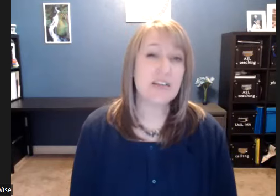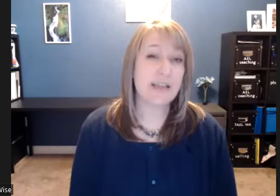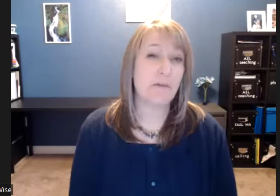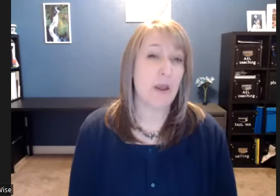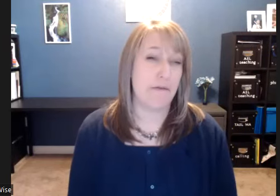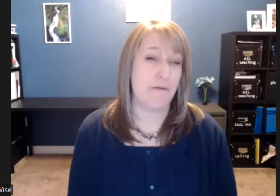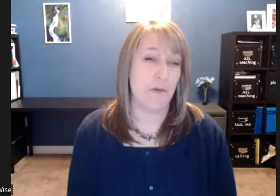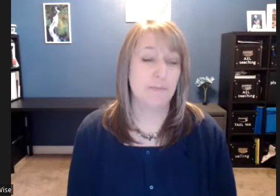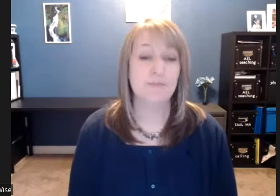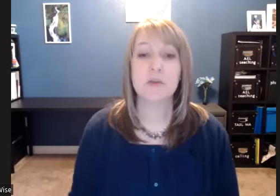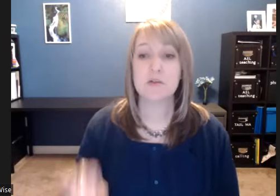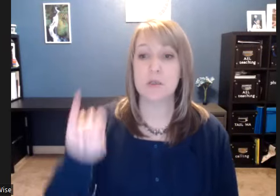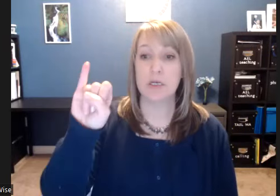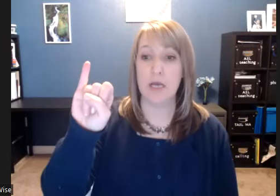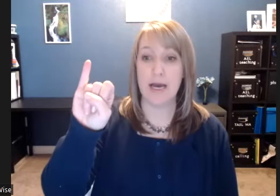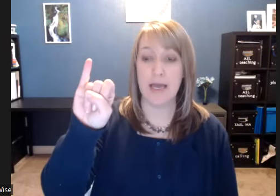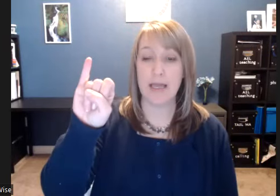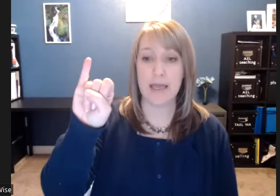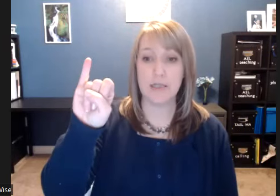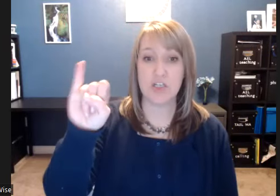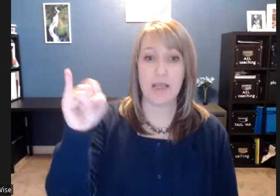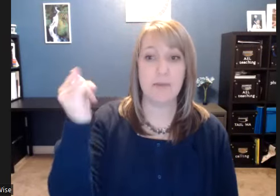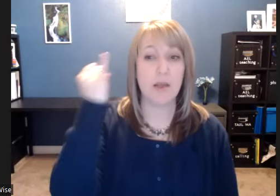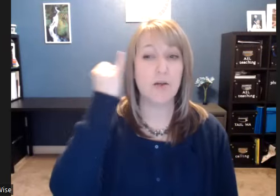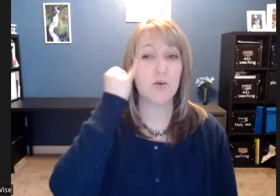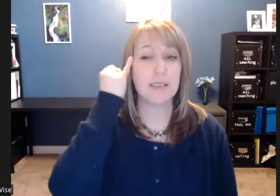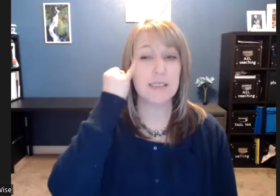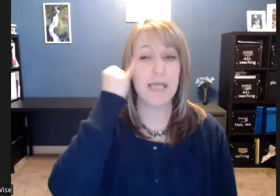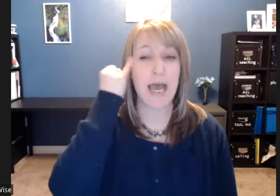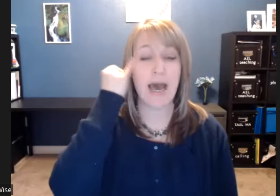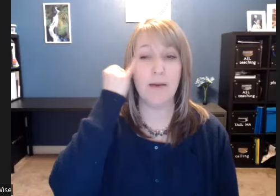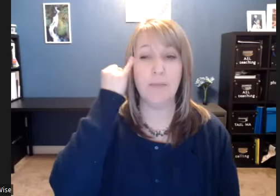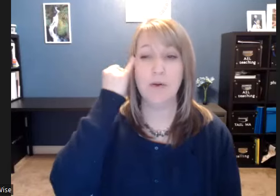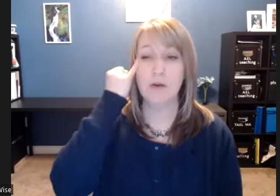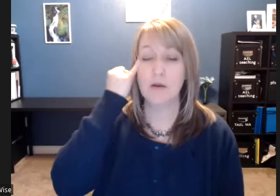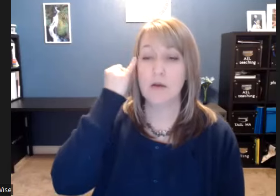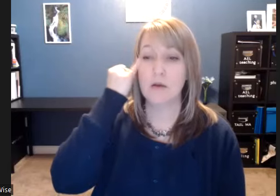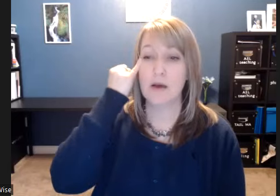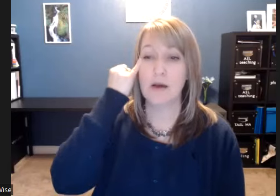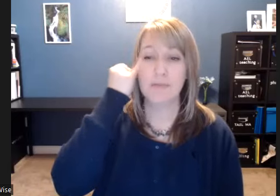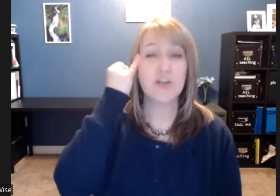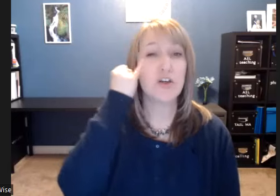sign for if. So you want an I hand shape, and you're going to tap near your